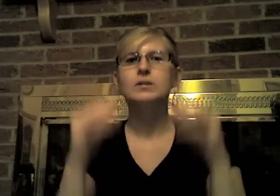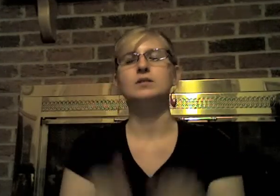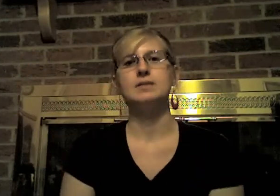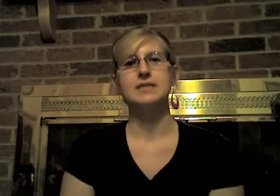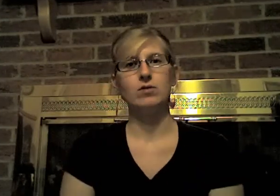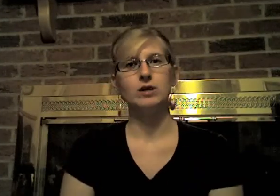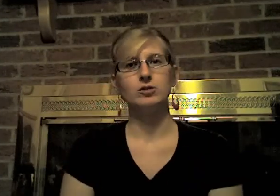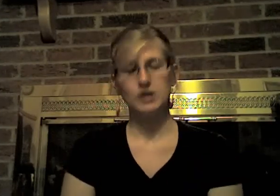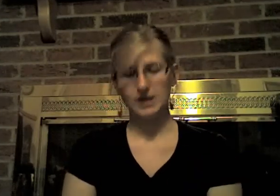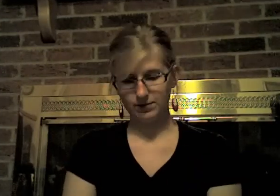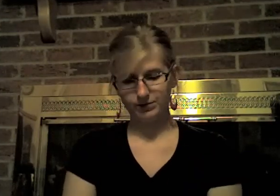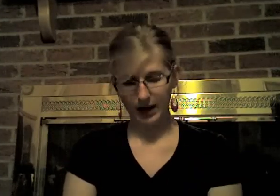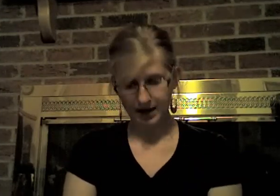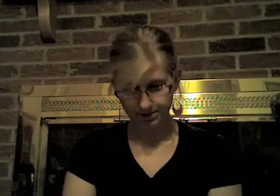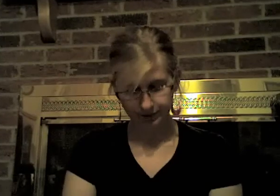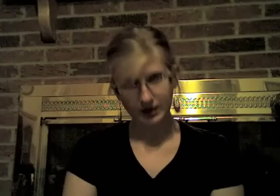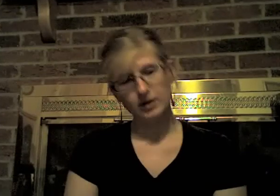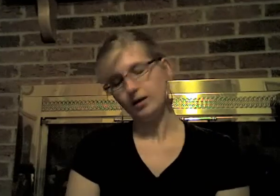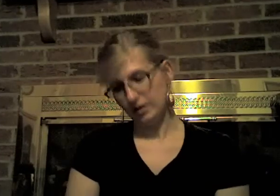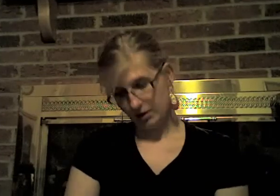going to be down near the cheek. Okay?